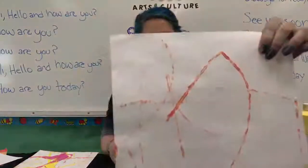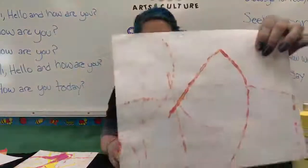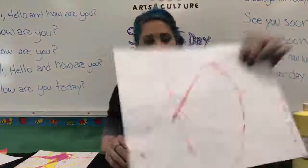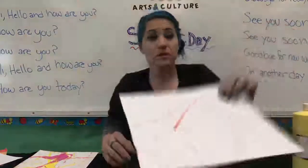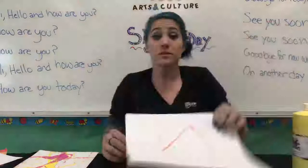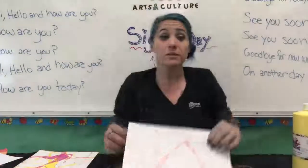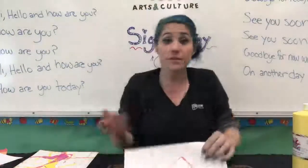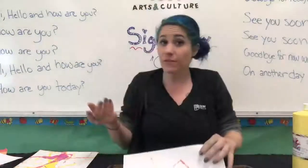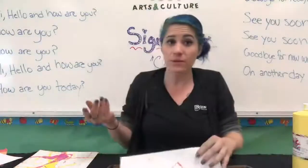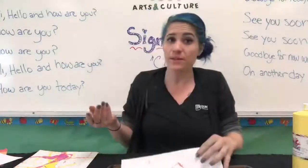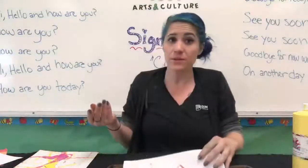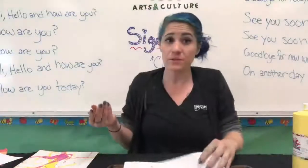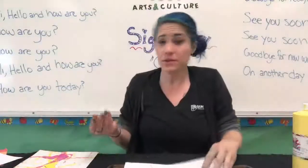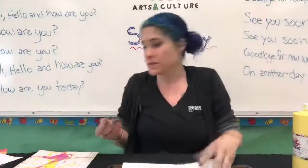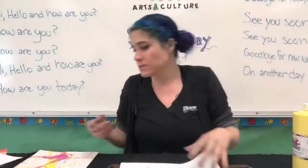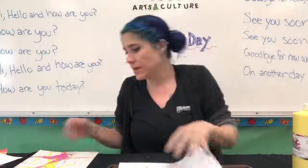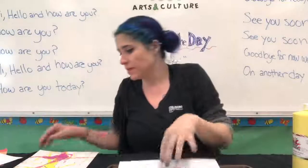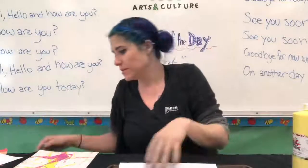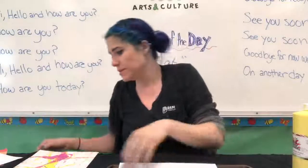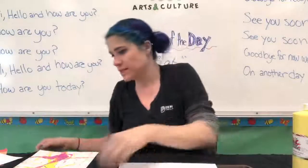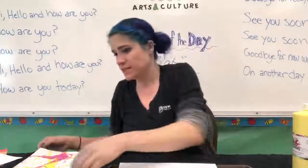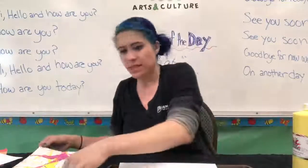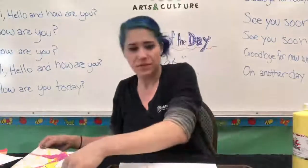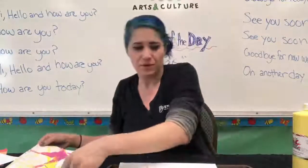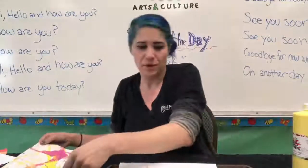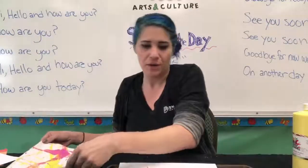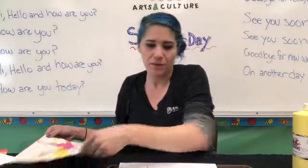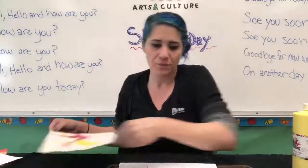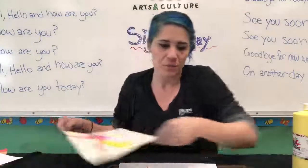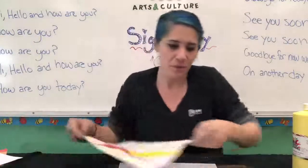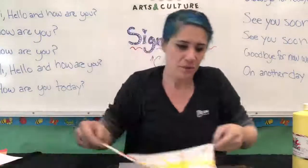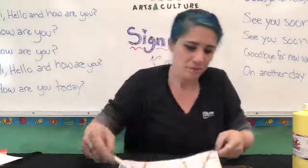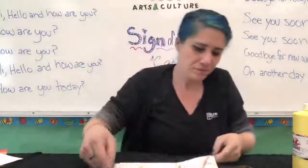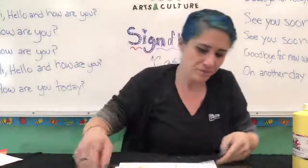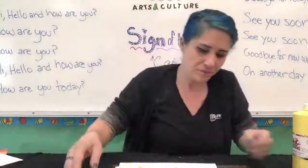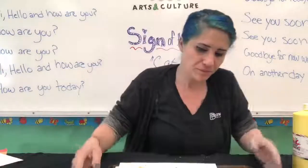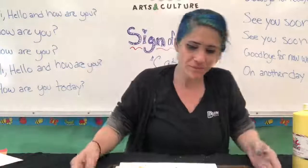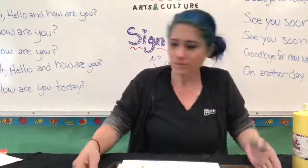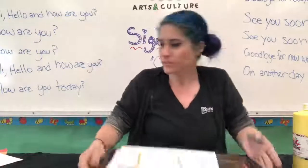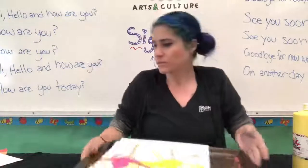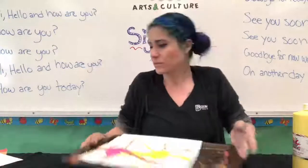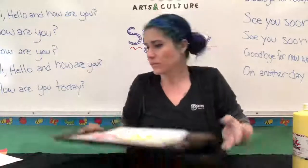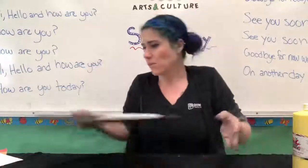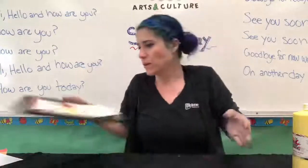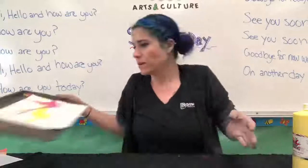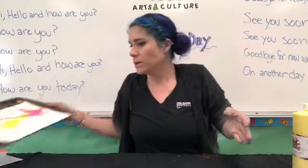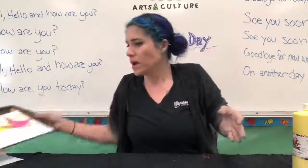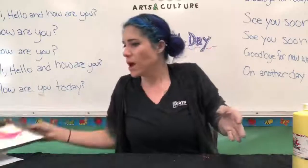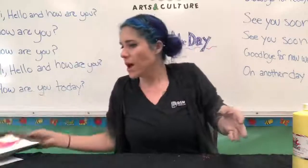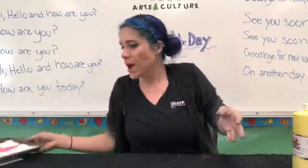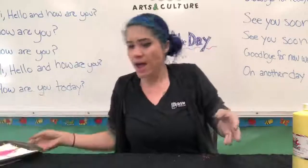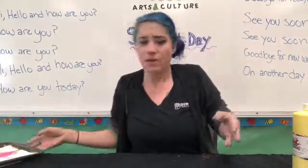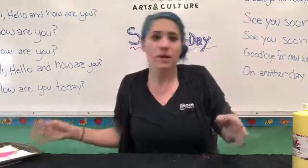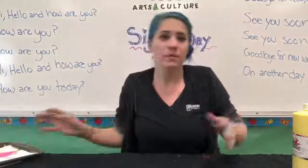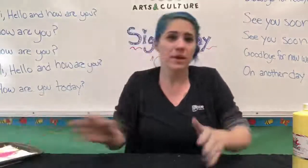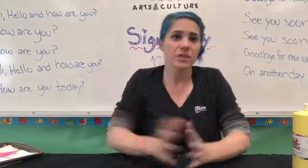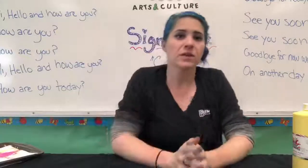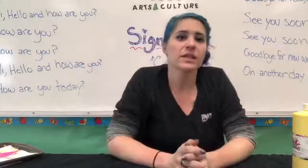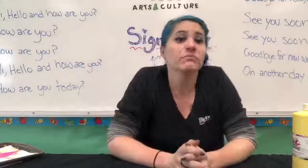So there's different ways you can do this, whatever is easiest for you. You want to make sure you leave them out